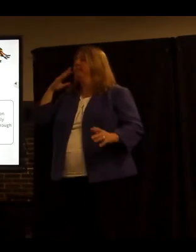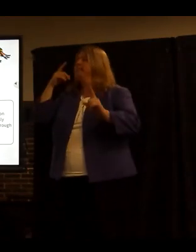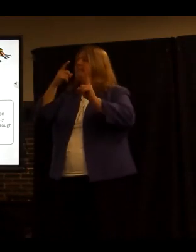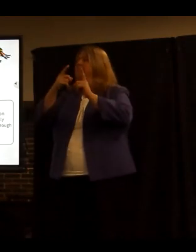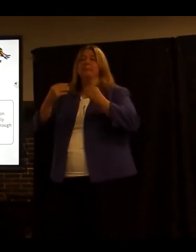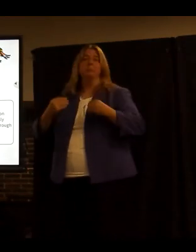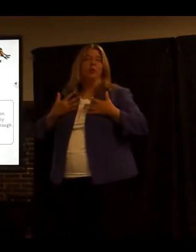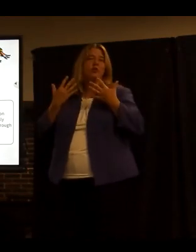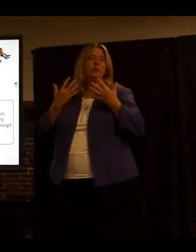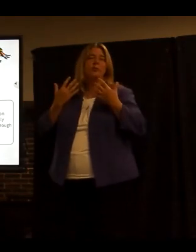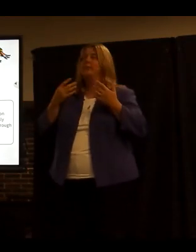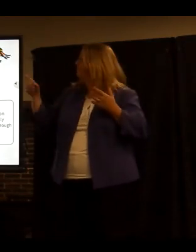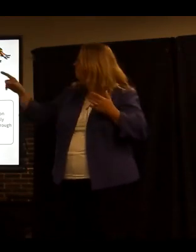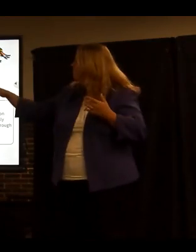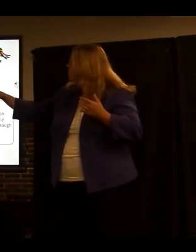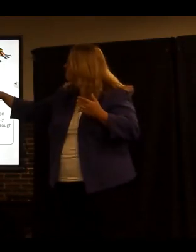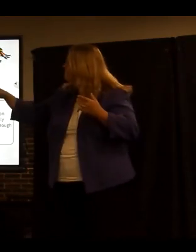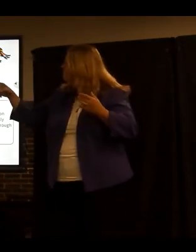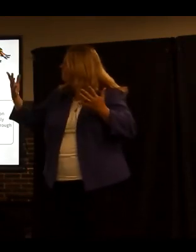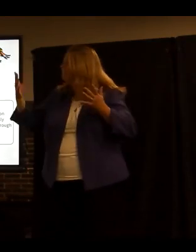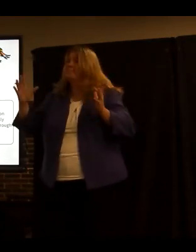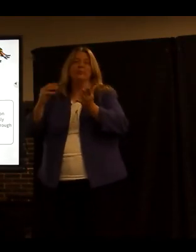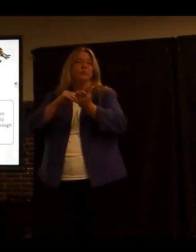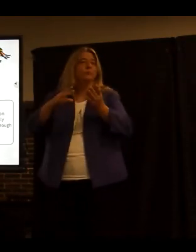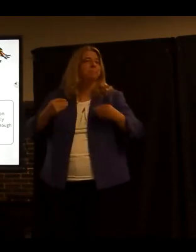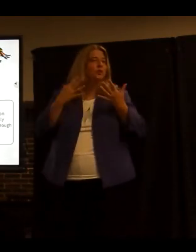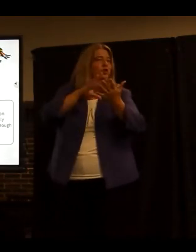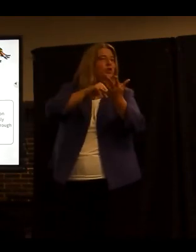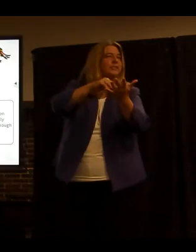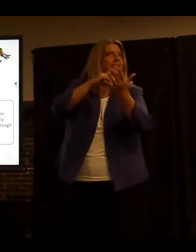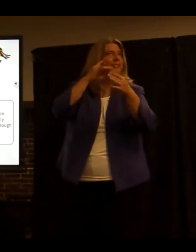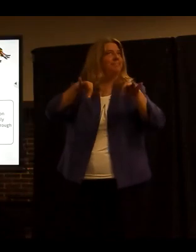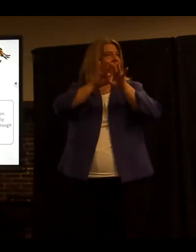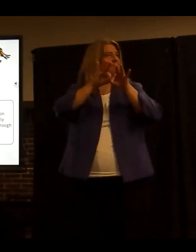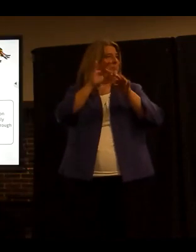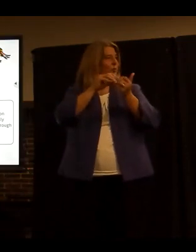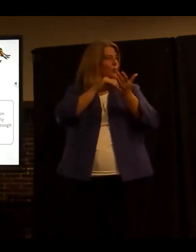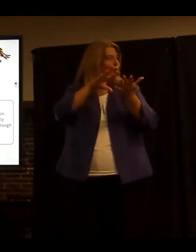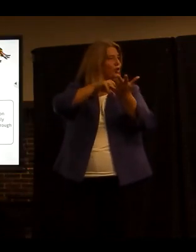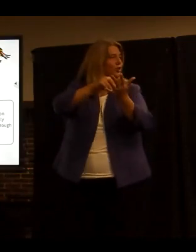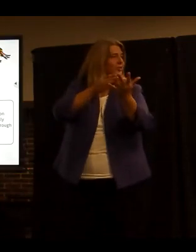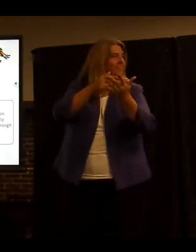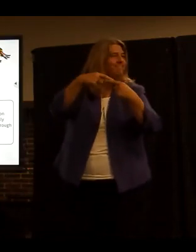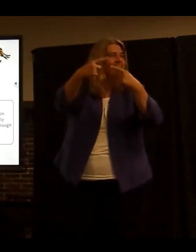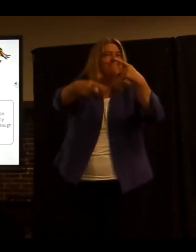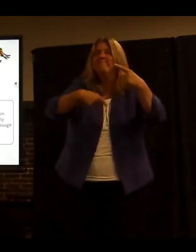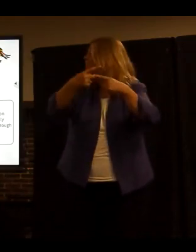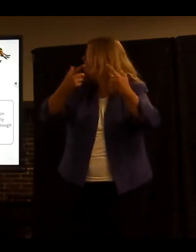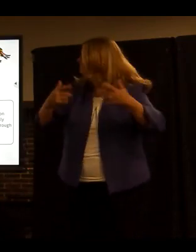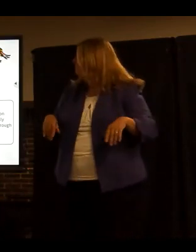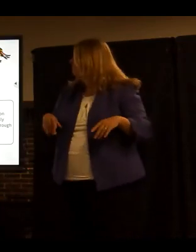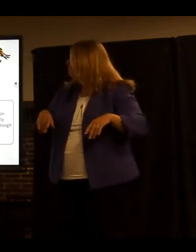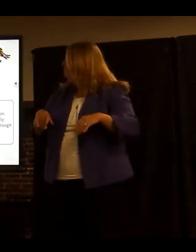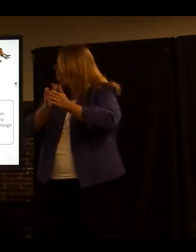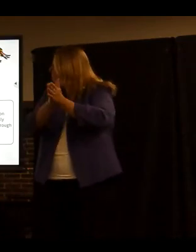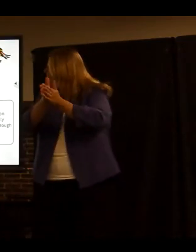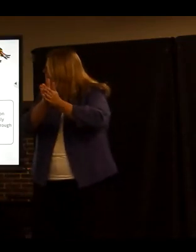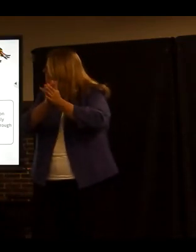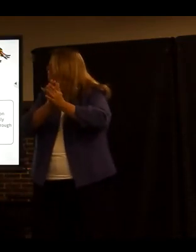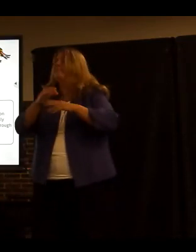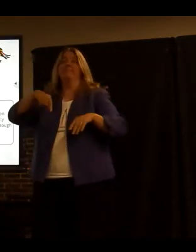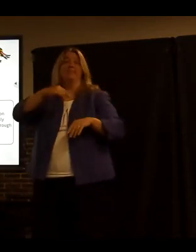notice, the acronym ISD is Inspire. So how we can inspire learning within our students throughout